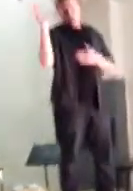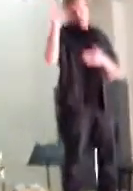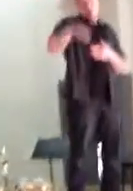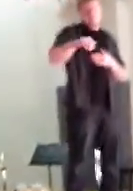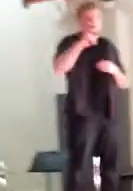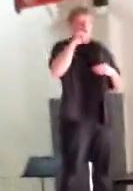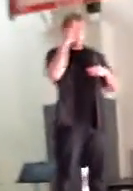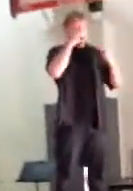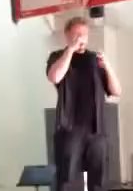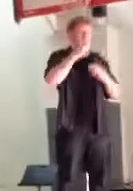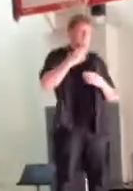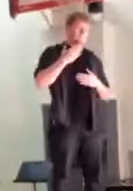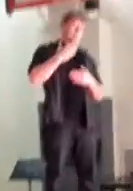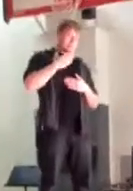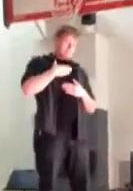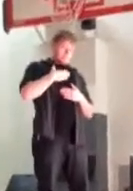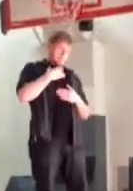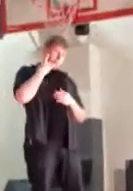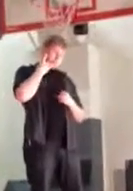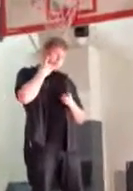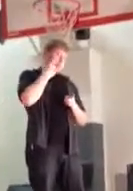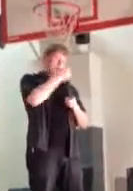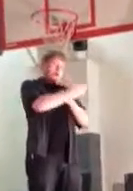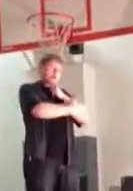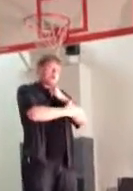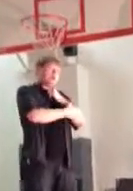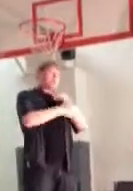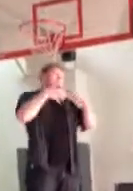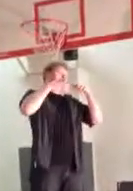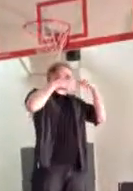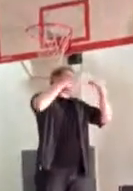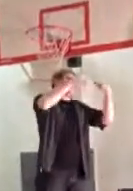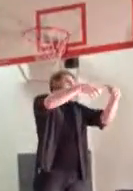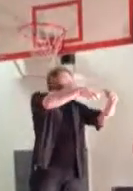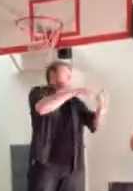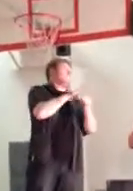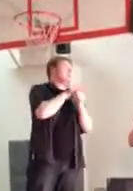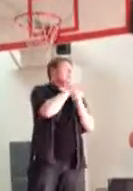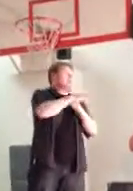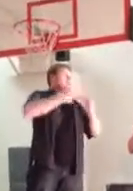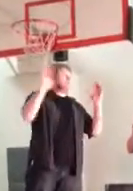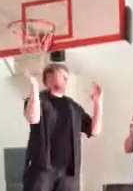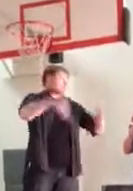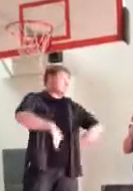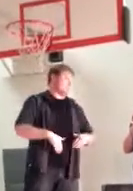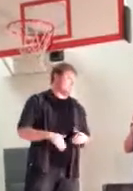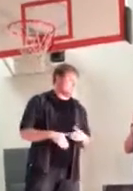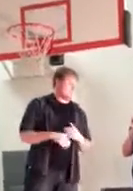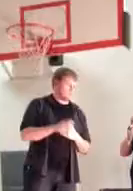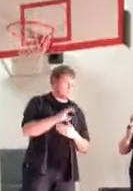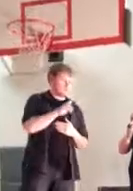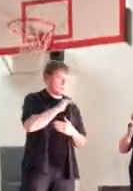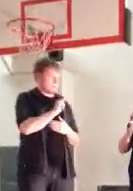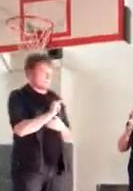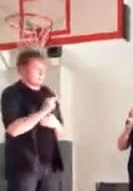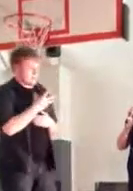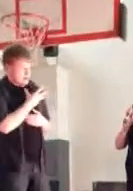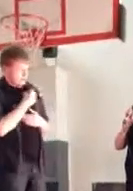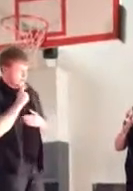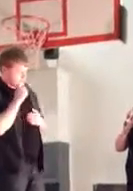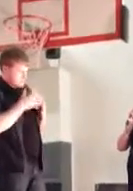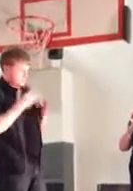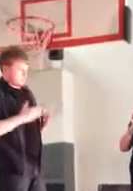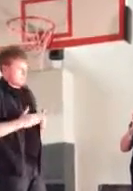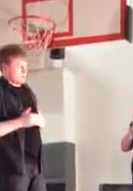Russian guy was like, in my country there's plenty of vodka. Don't have to worry about